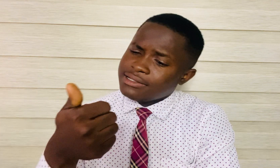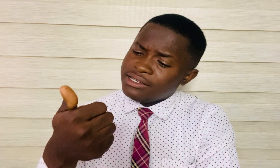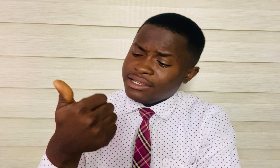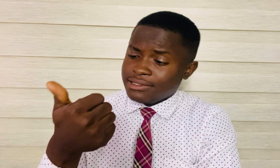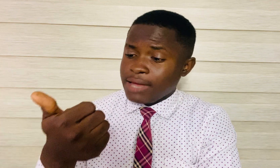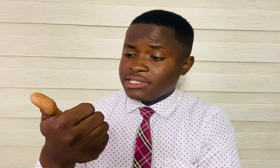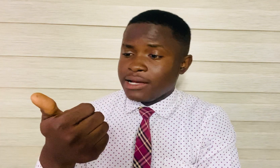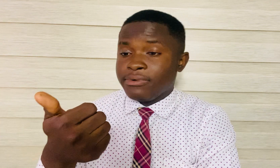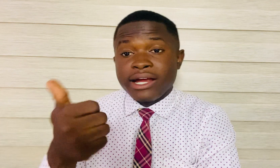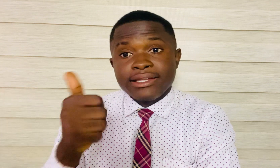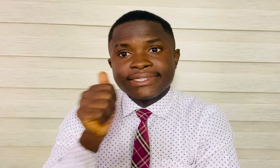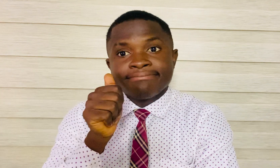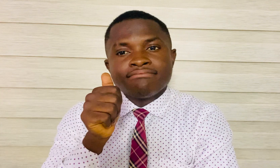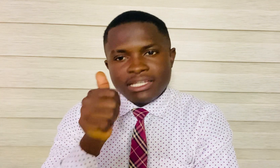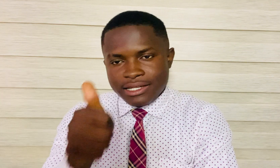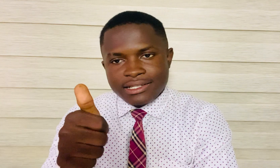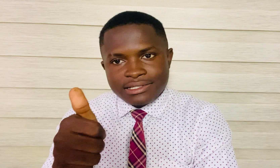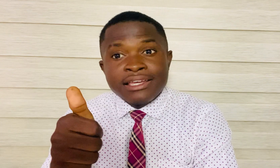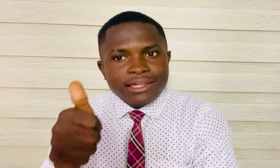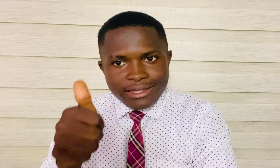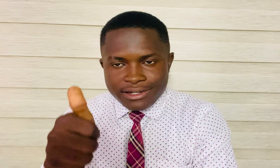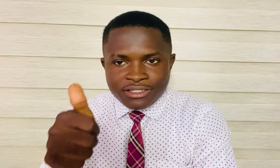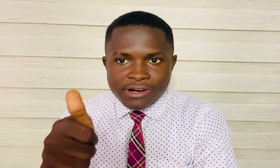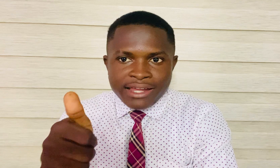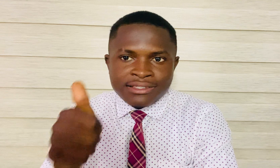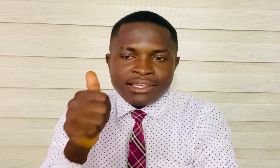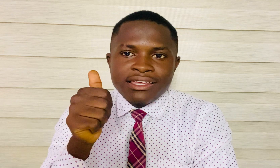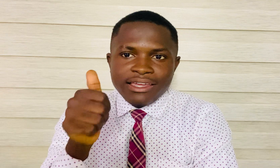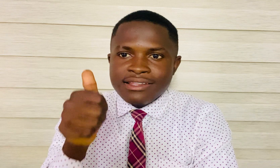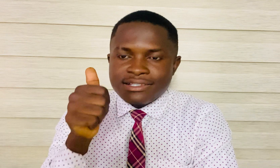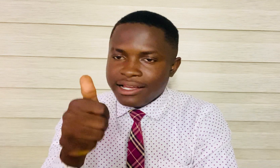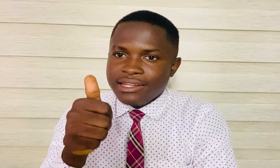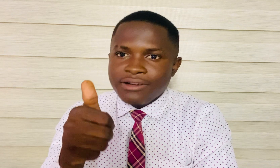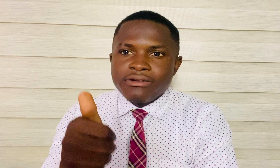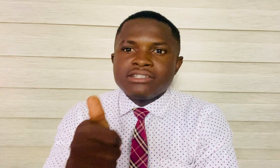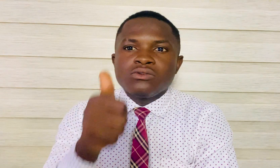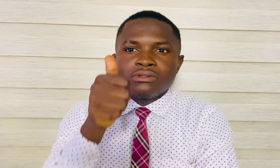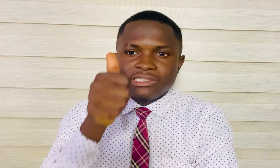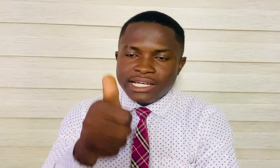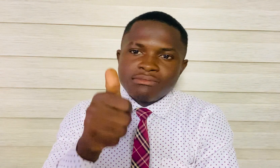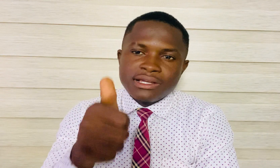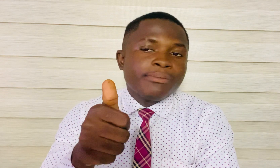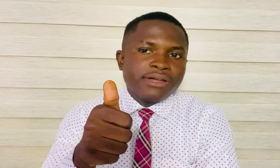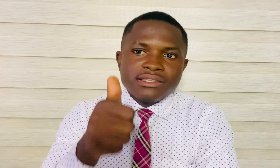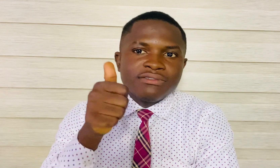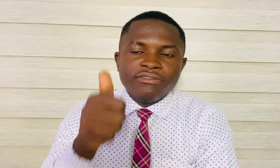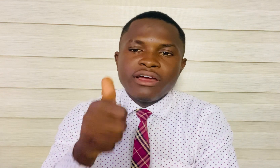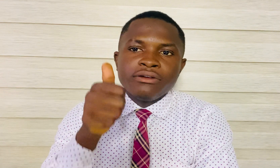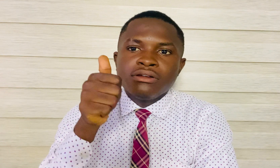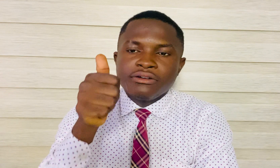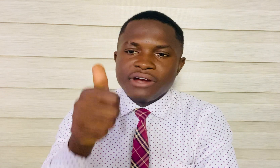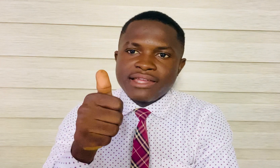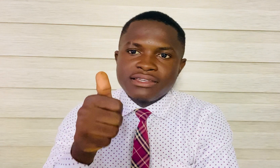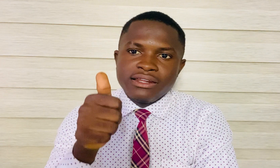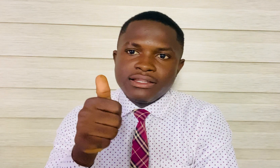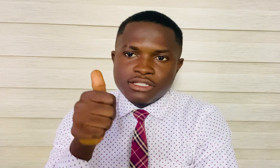is thumbs up right? Yes, it is right. In sign language, thumbs up is very right and it is